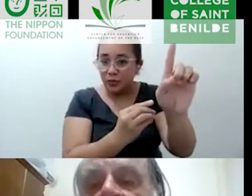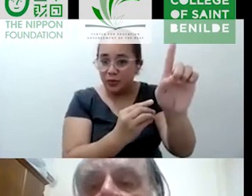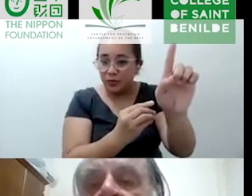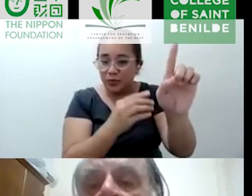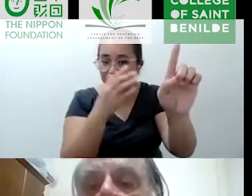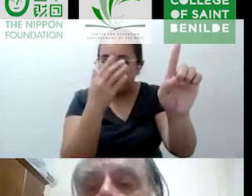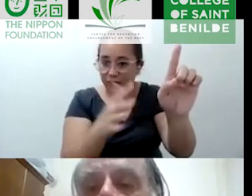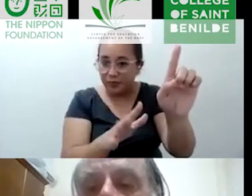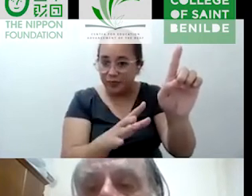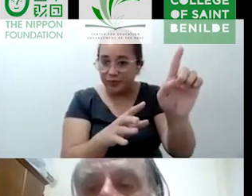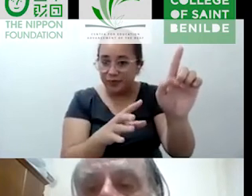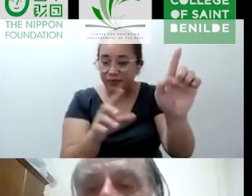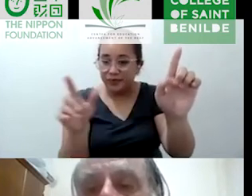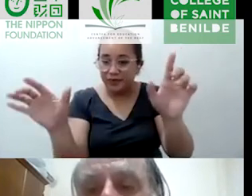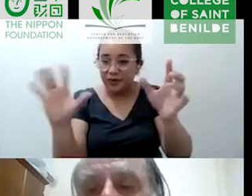shapes.